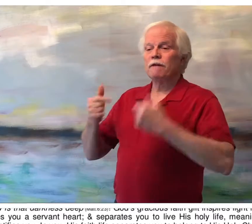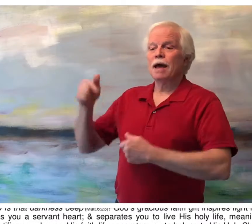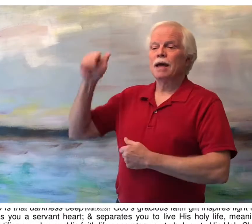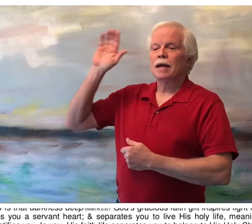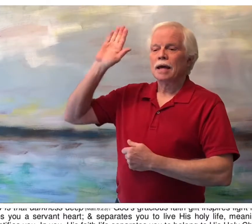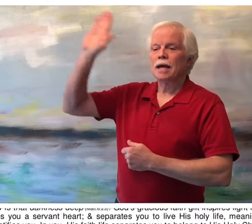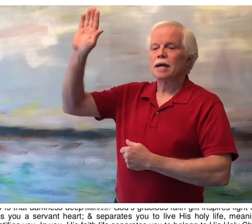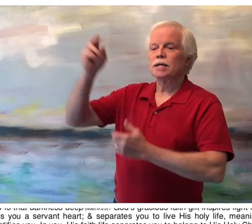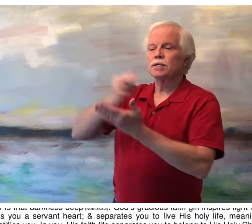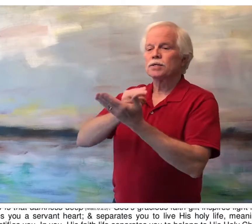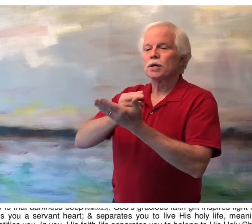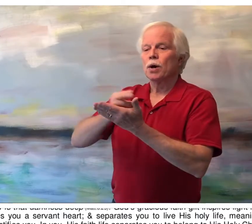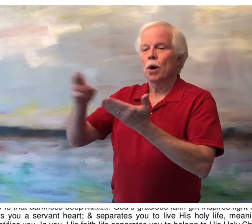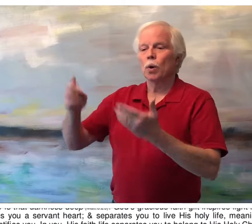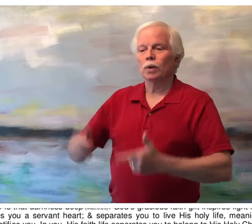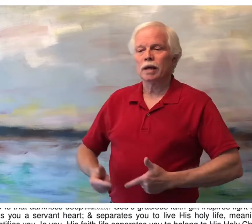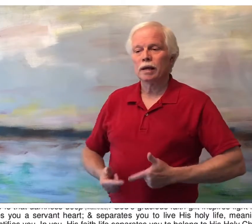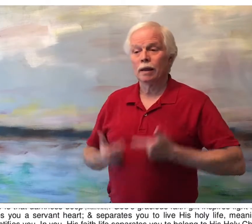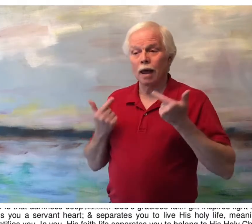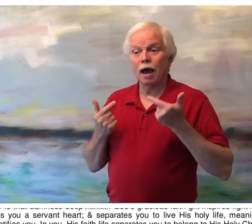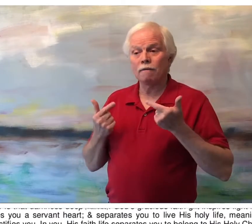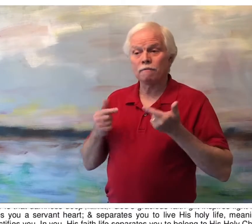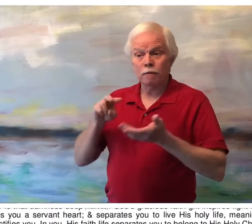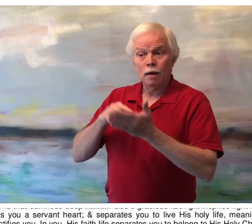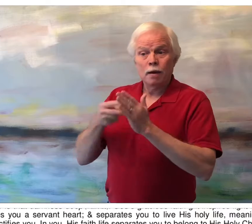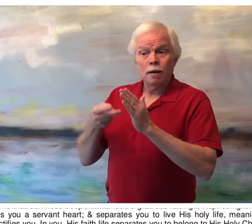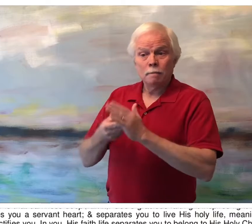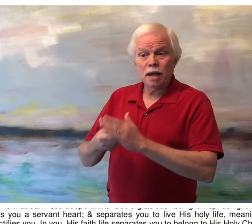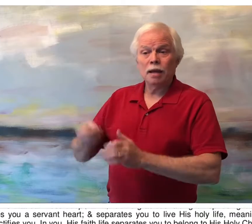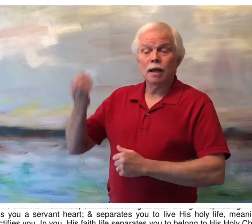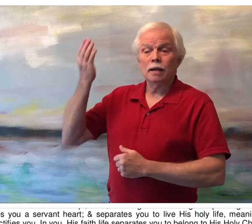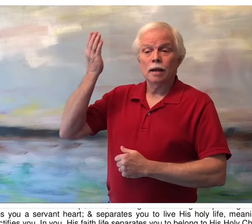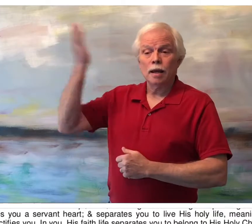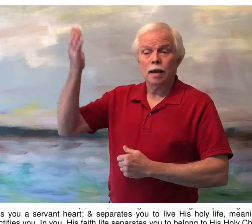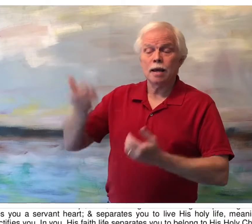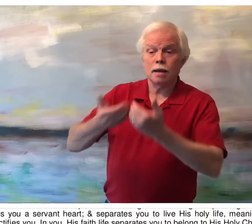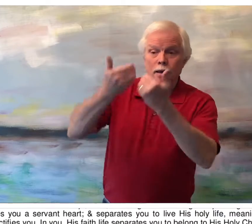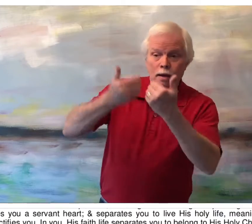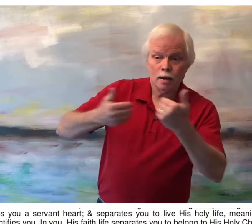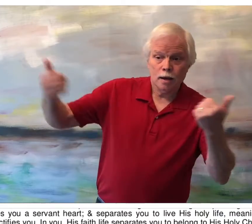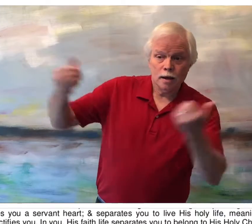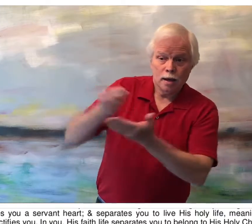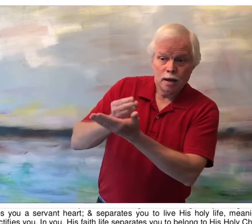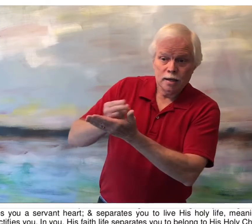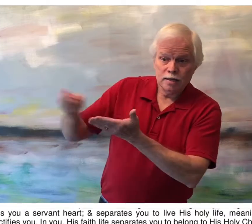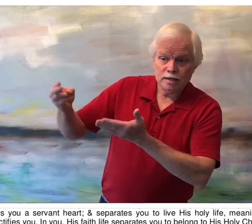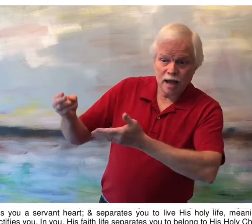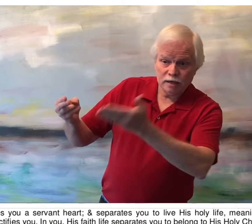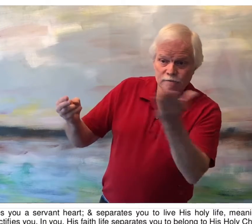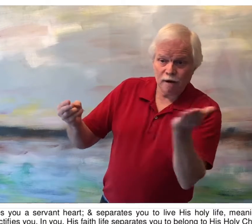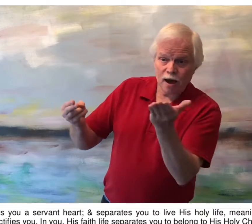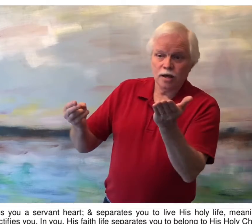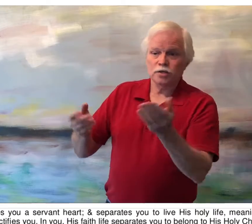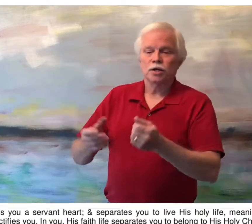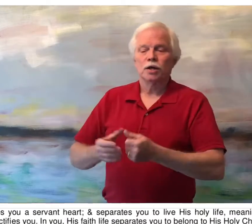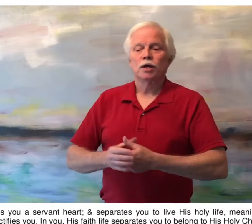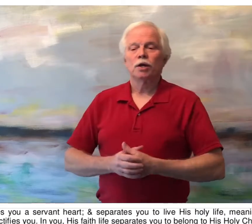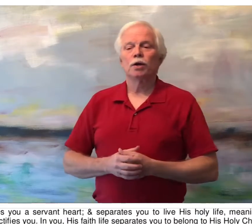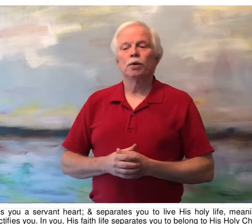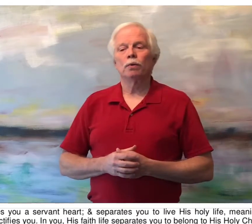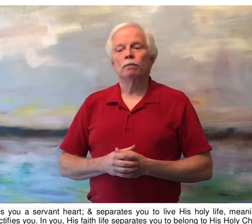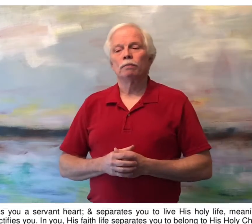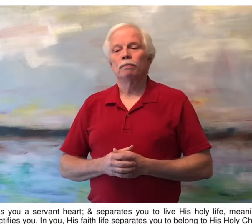live his holy life, meaning he sanctifies